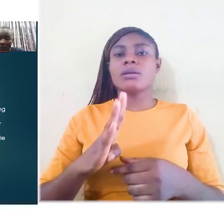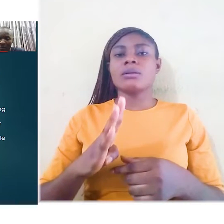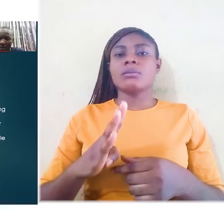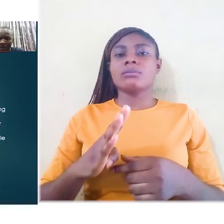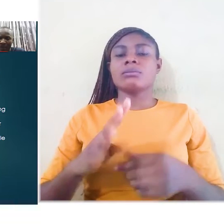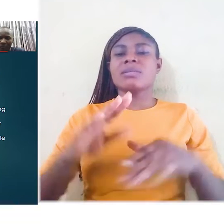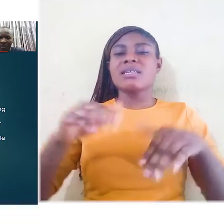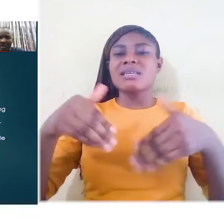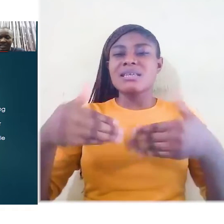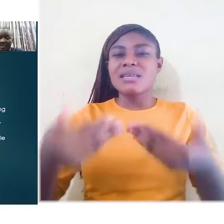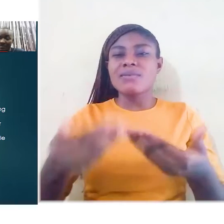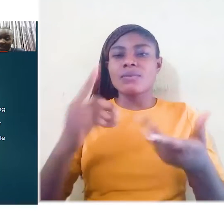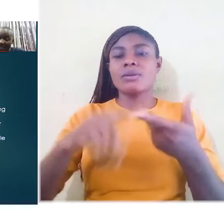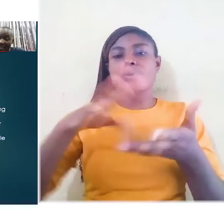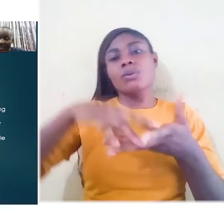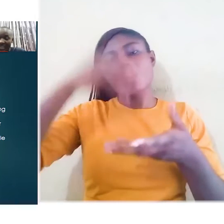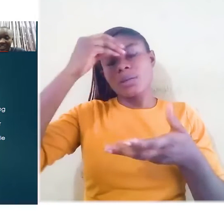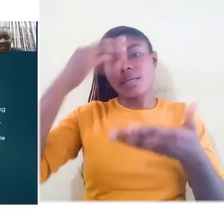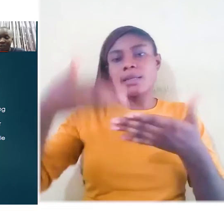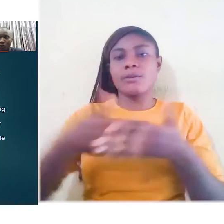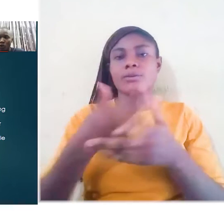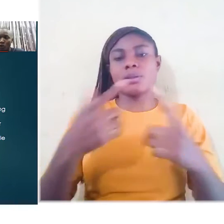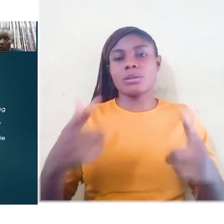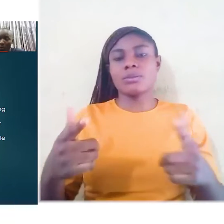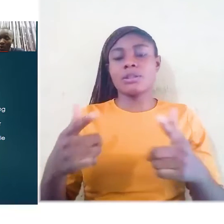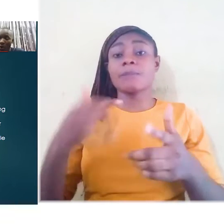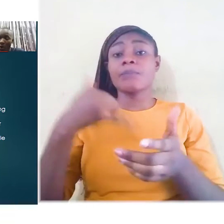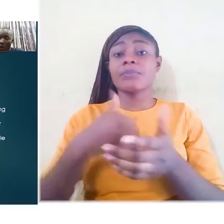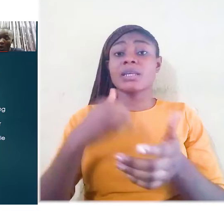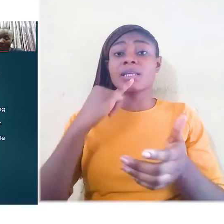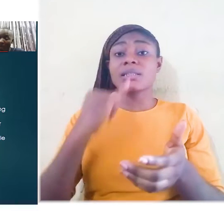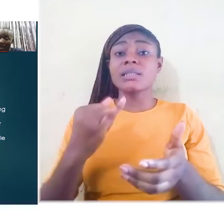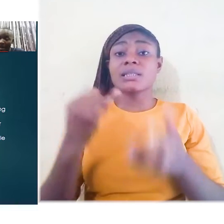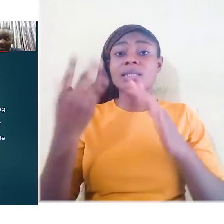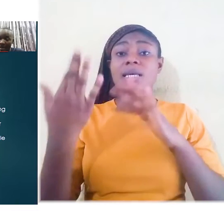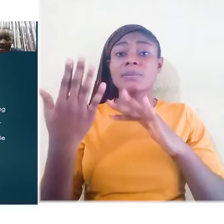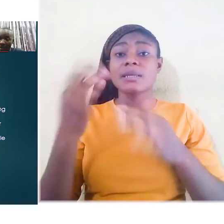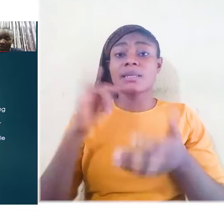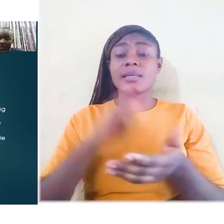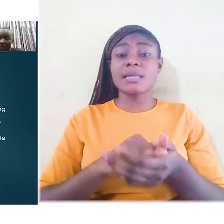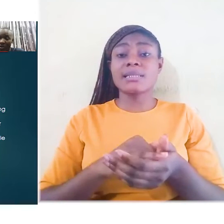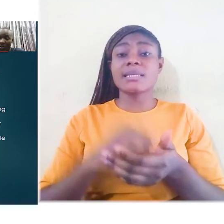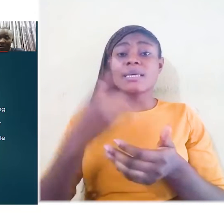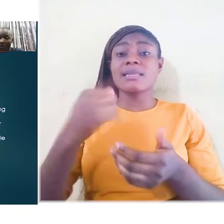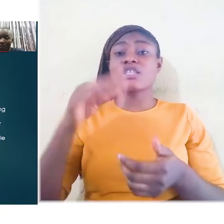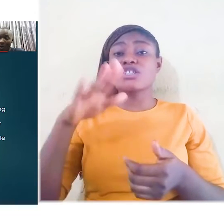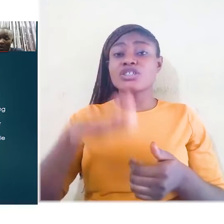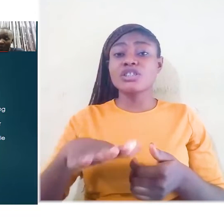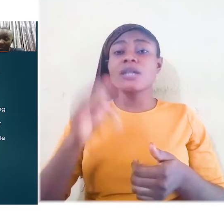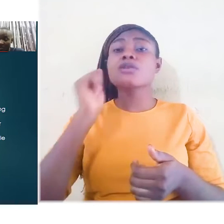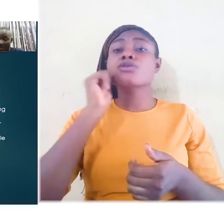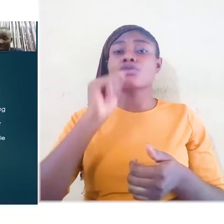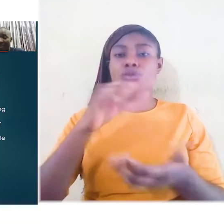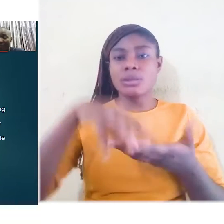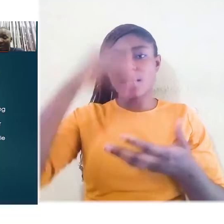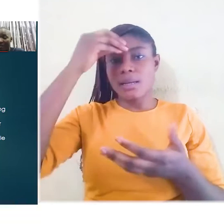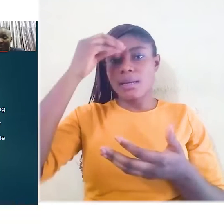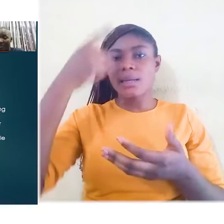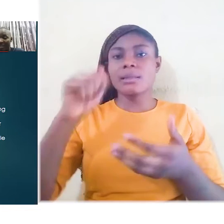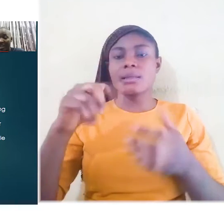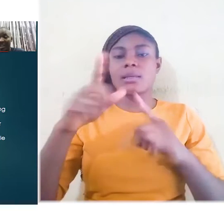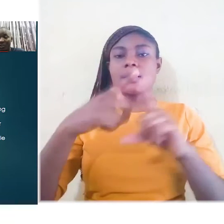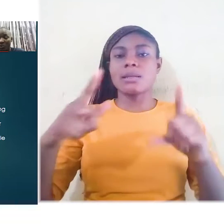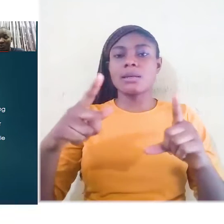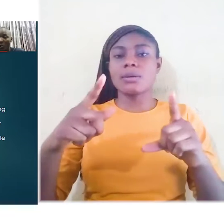language formally, it is expected that the child should learn the language of his immediate